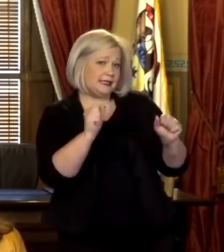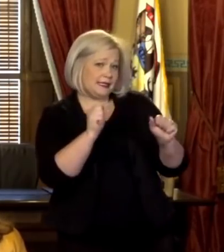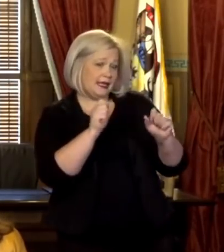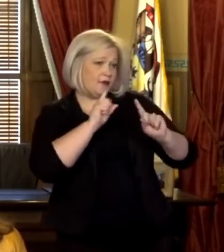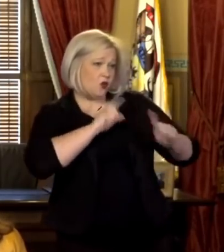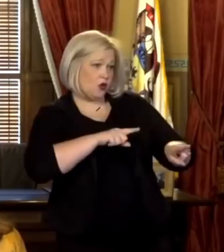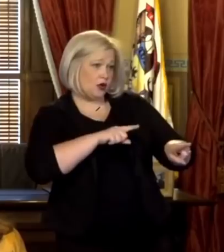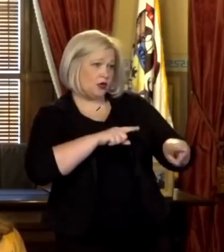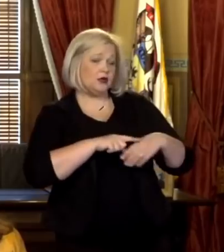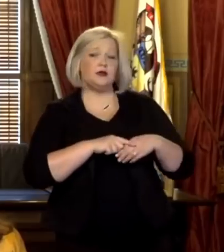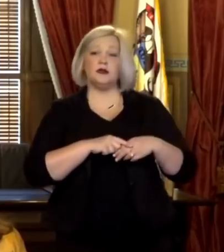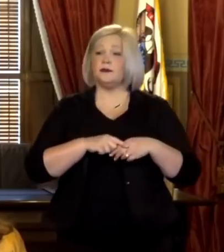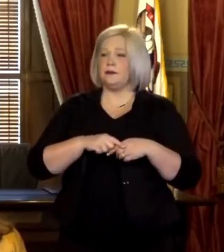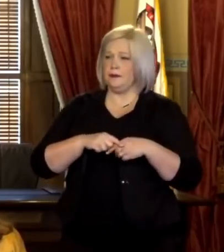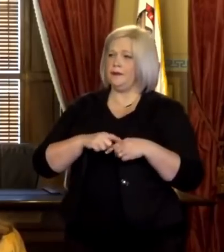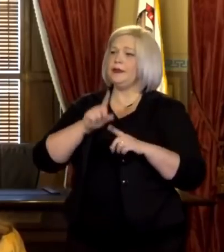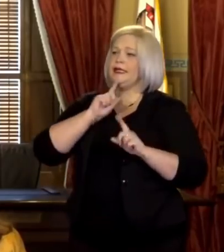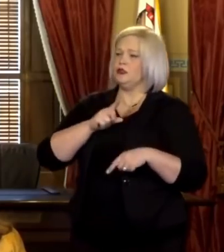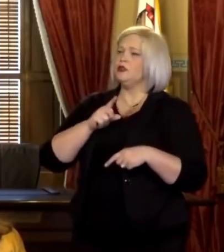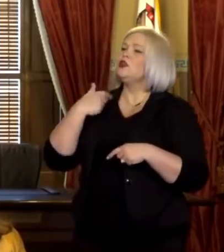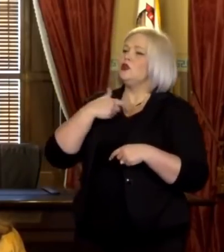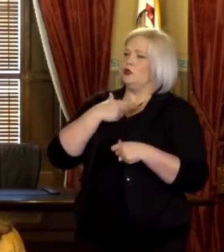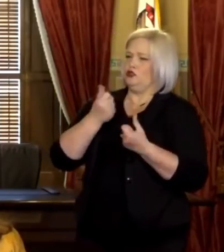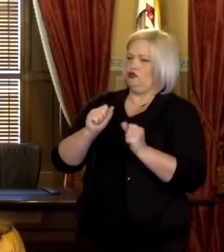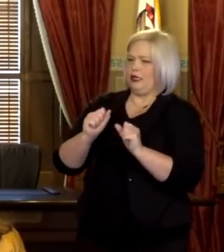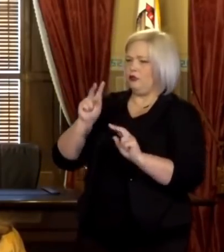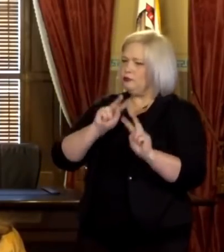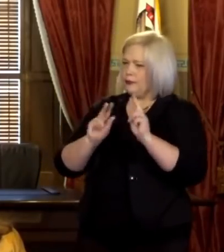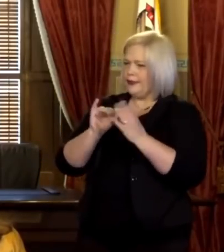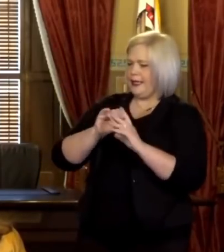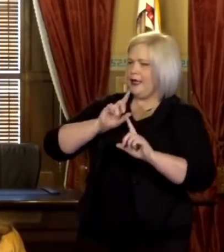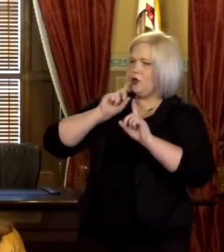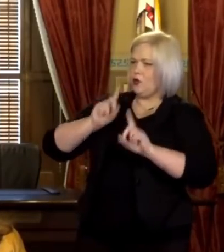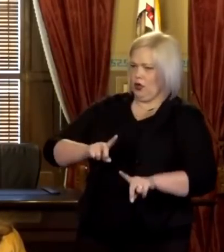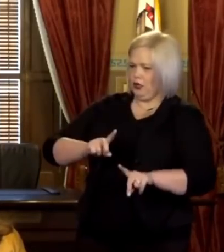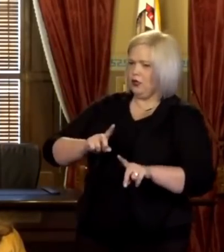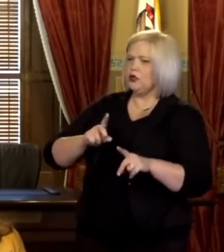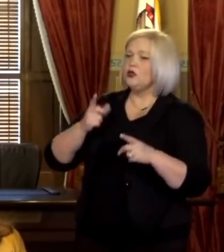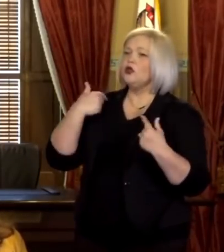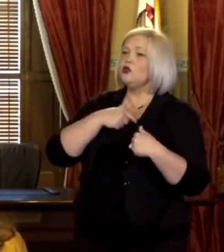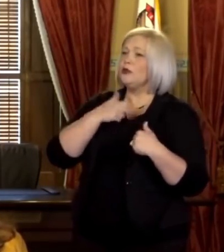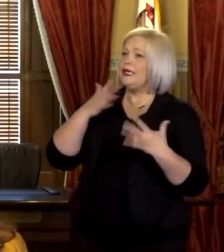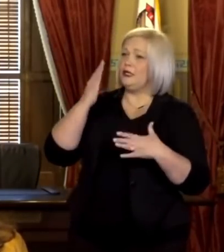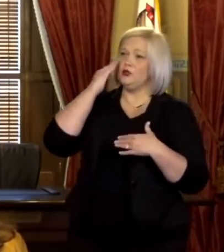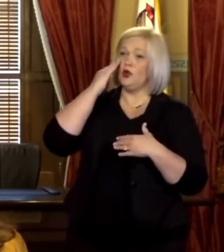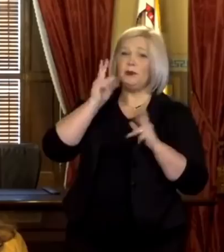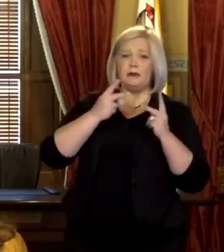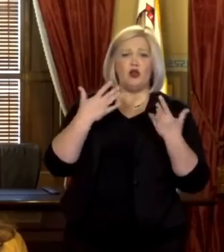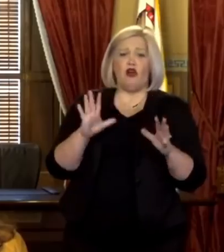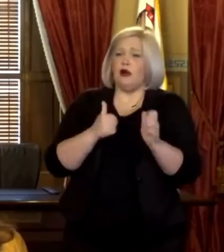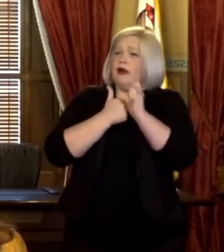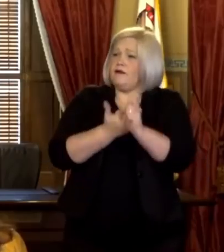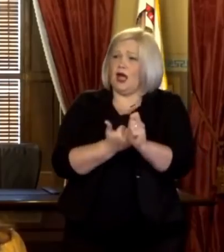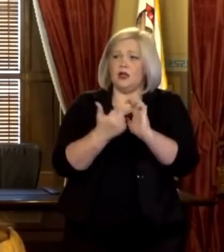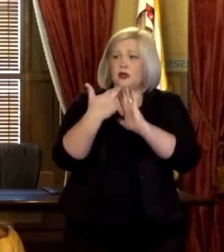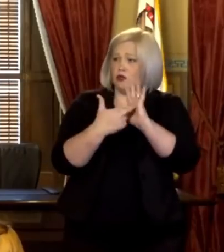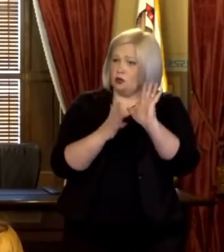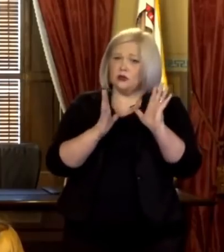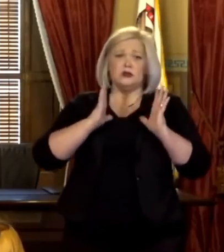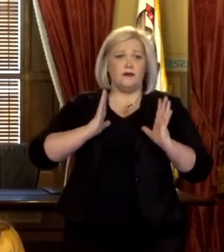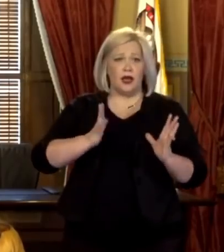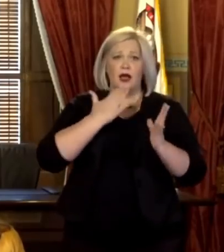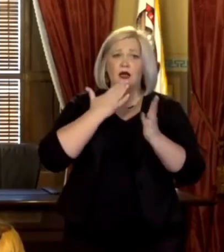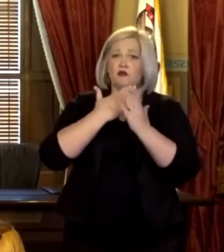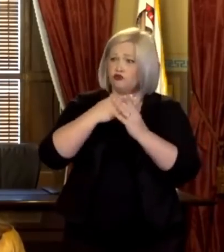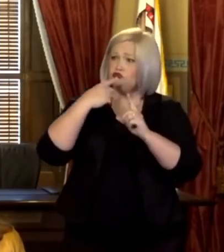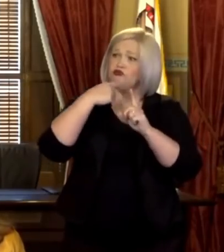additional order with regard to staying home and staying safe. We know that people are taking it seriously, and I think that that's a good thing. I think